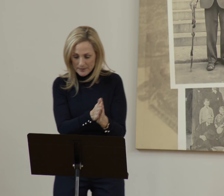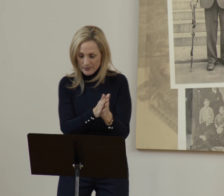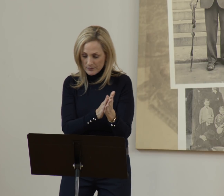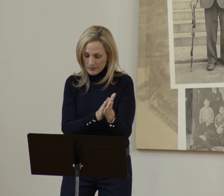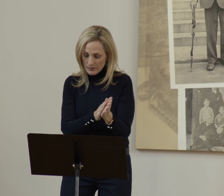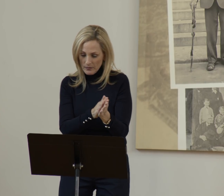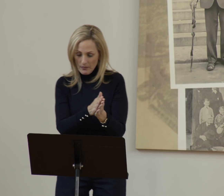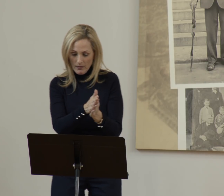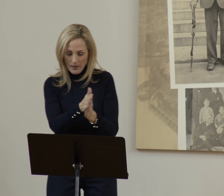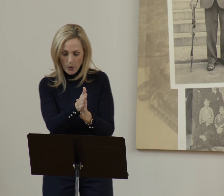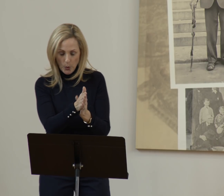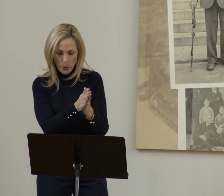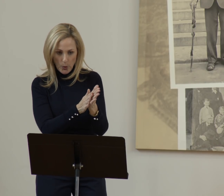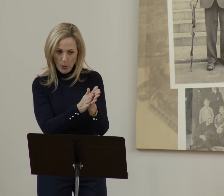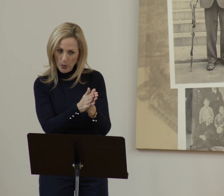love you back."